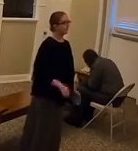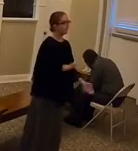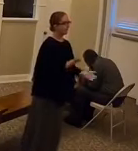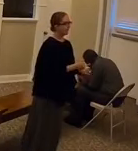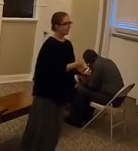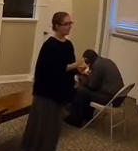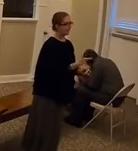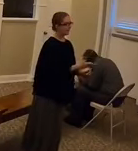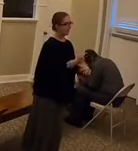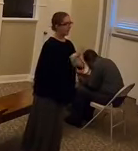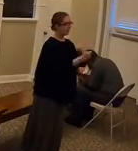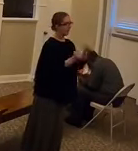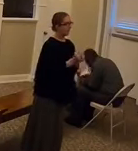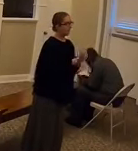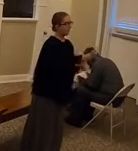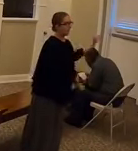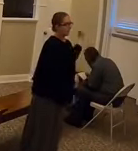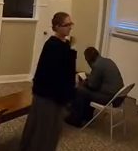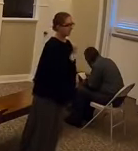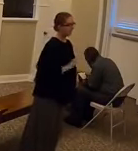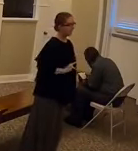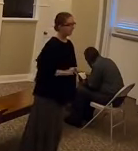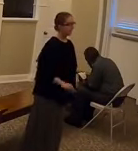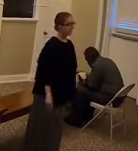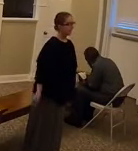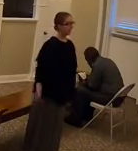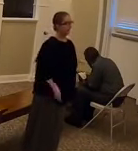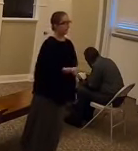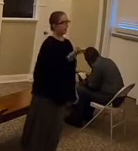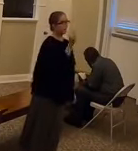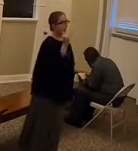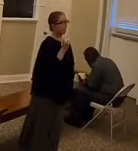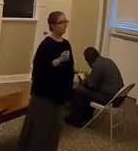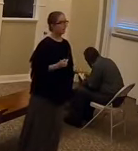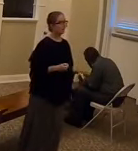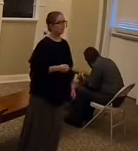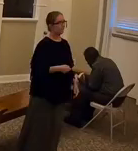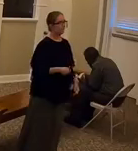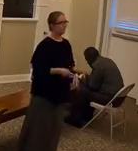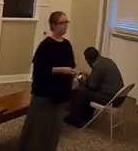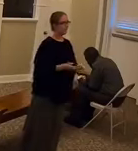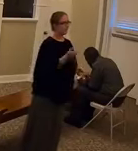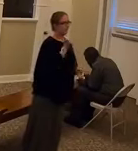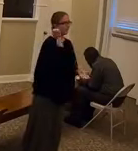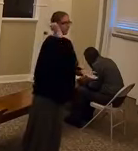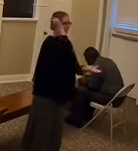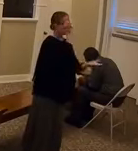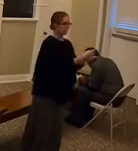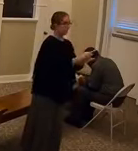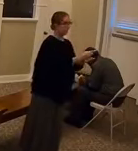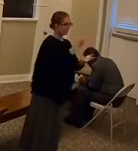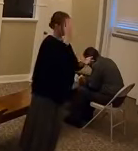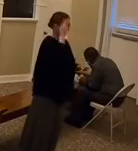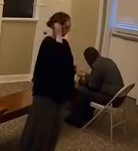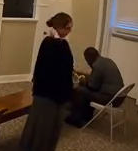There's something about following the king. Oh, come on. Especially if you're adopted.